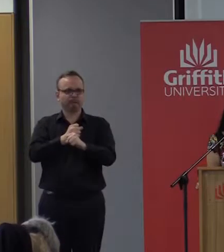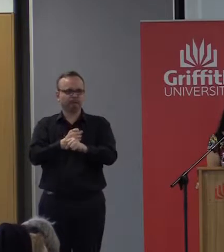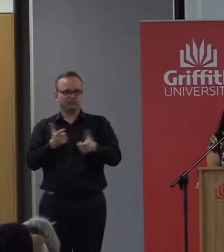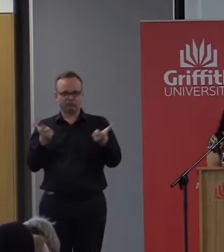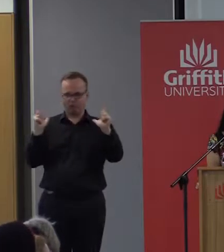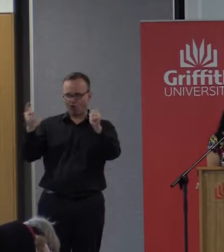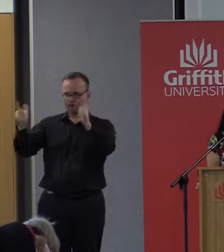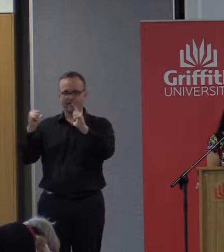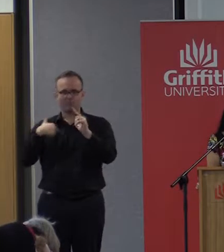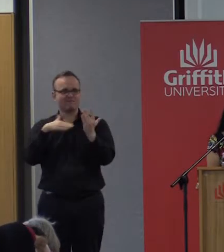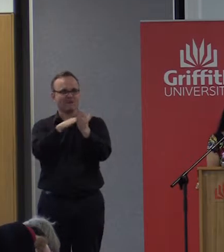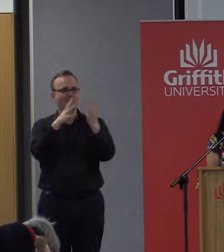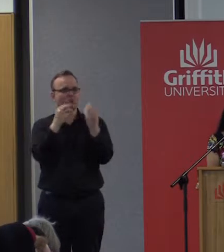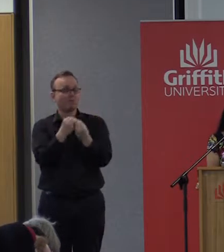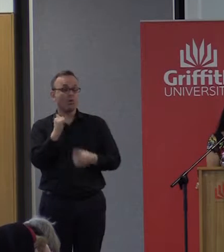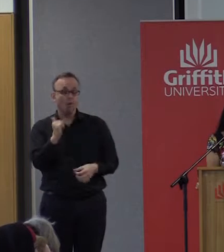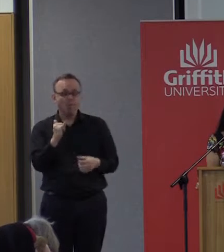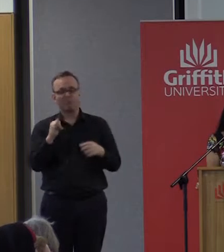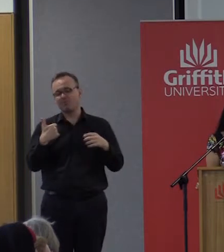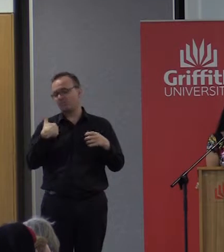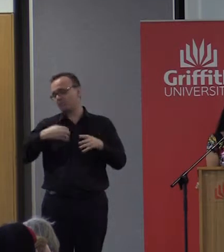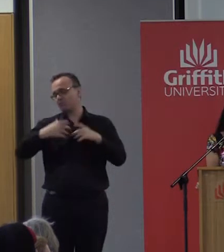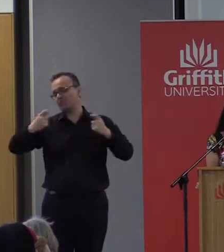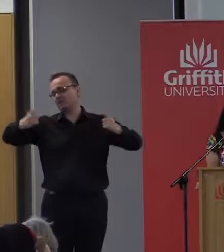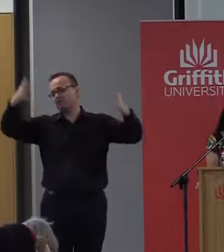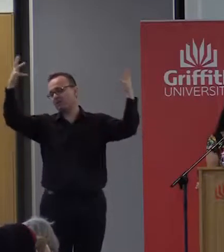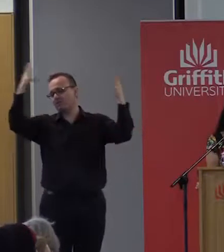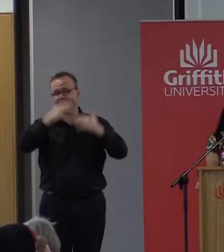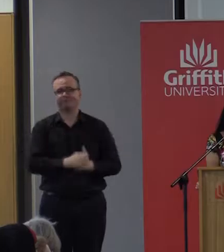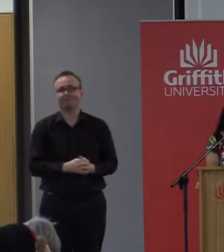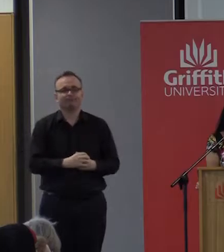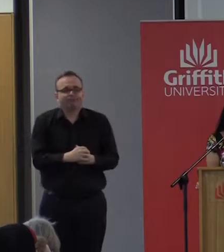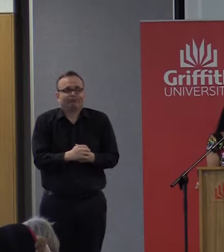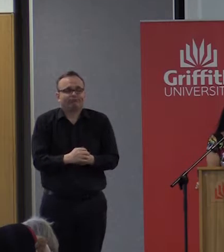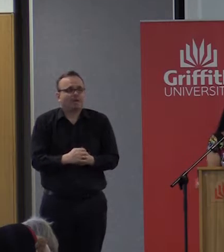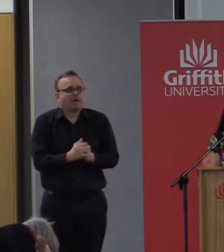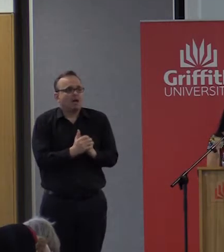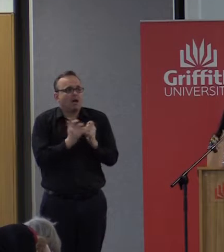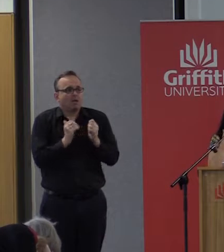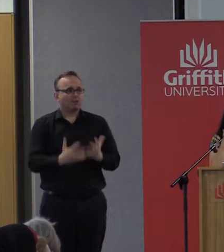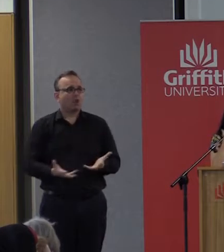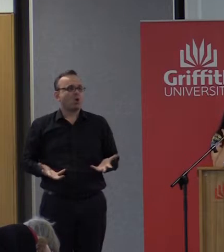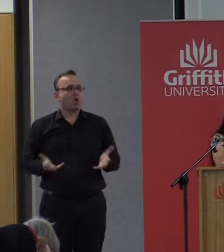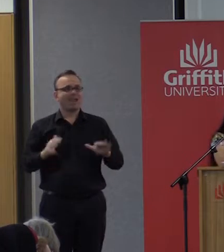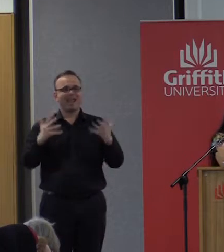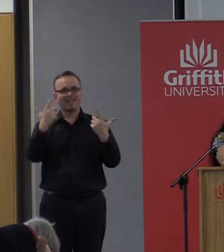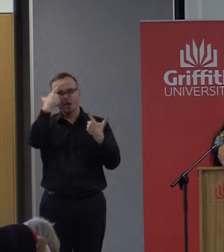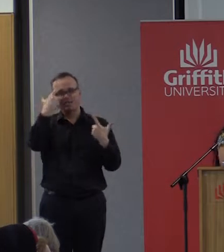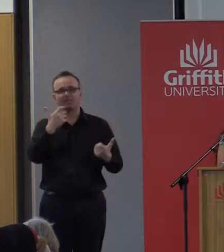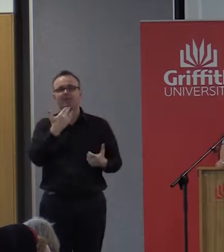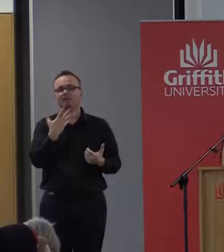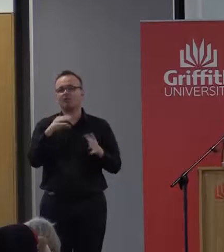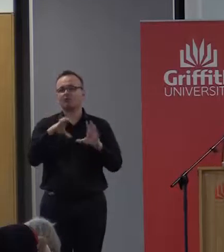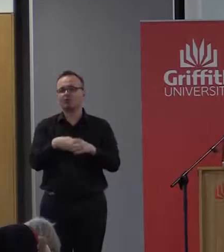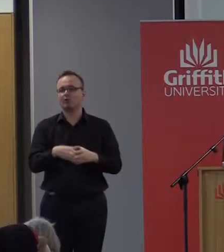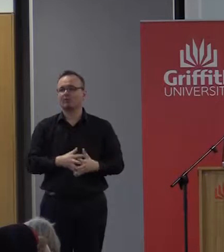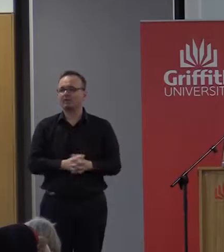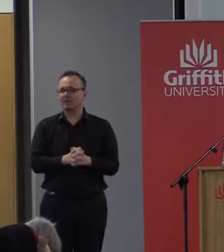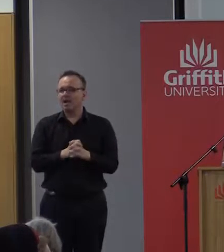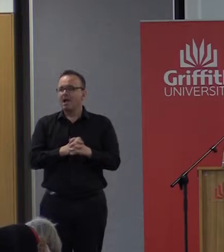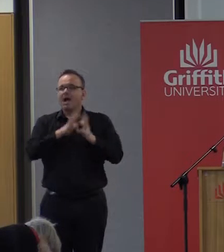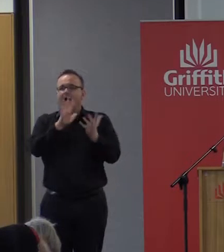does the group simply give up trying to have a voice? So, any ideas, please, from the group